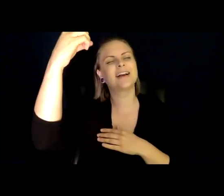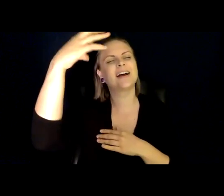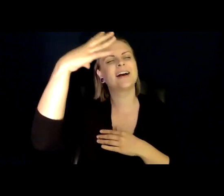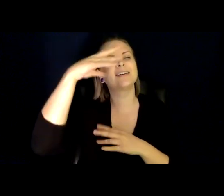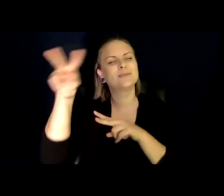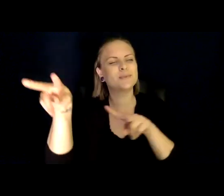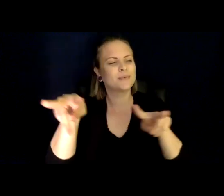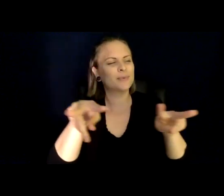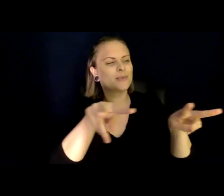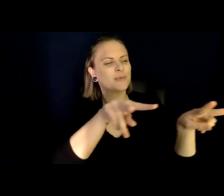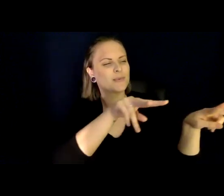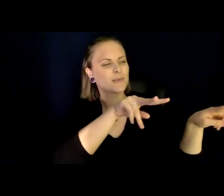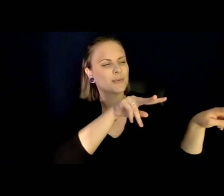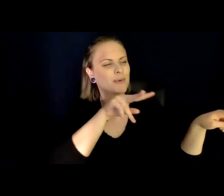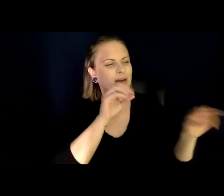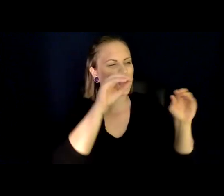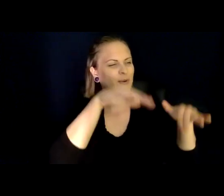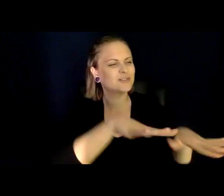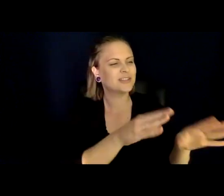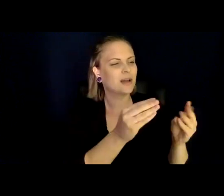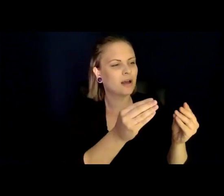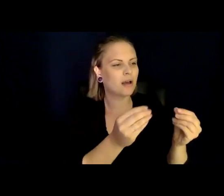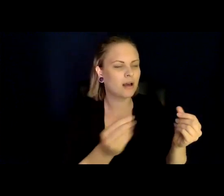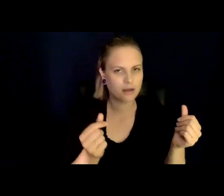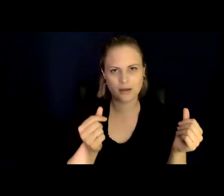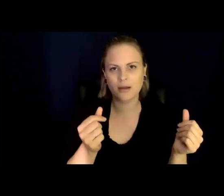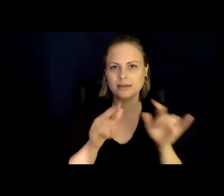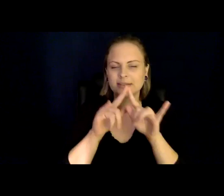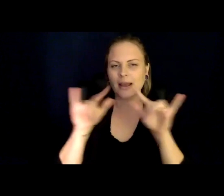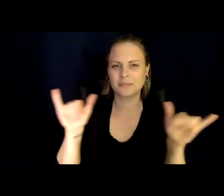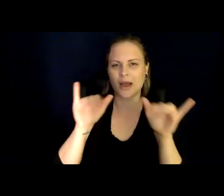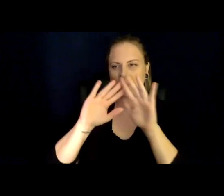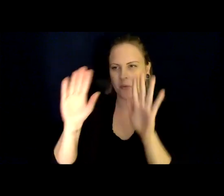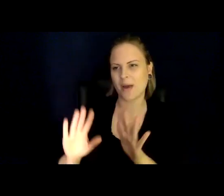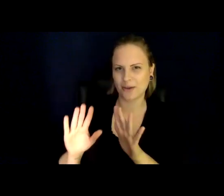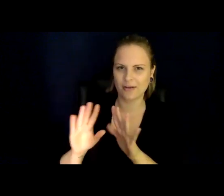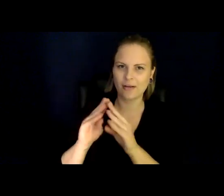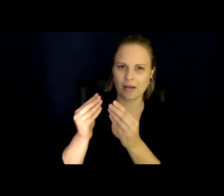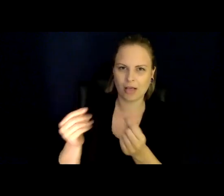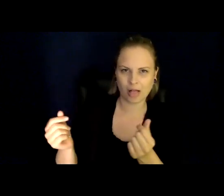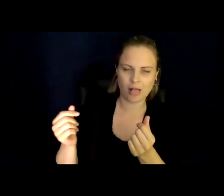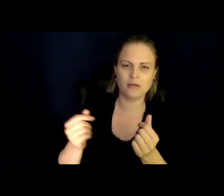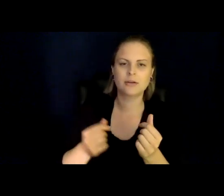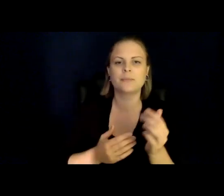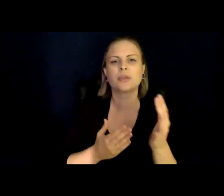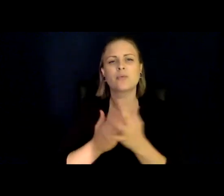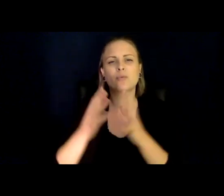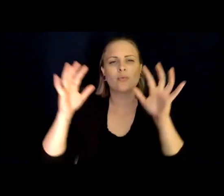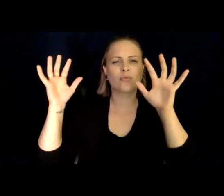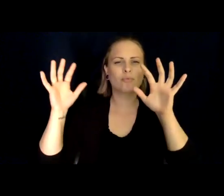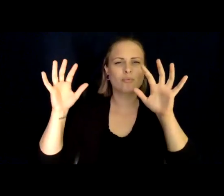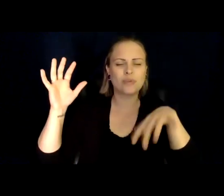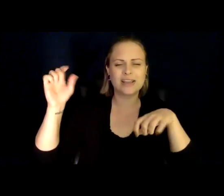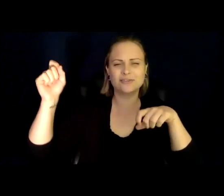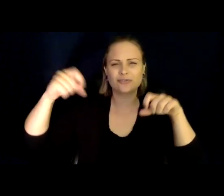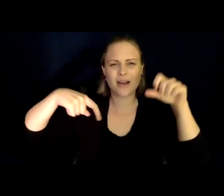glazed Atlantic, fragmented almost in unison with the deterioration of the weather. Through the riffling raindrops, I could see